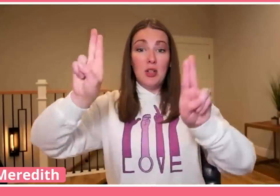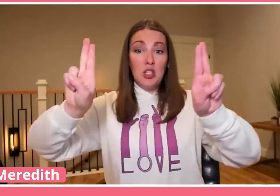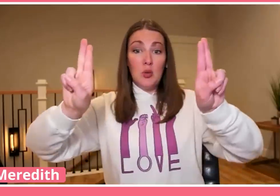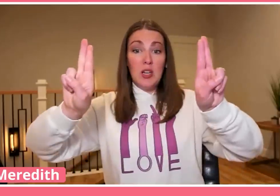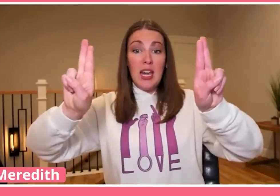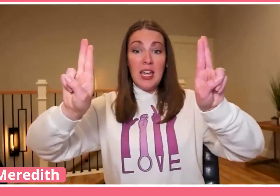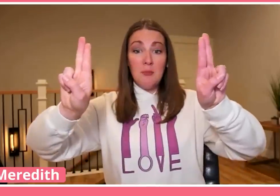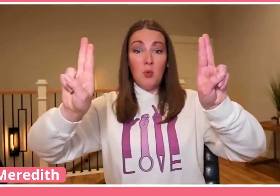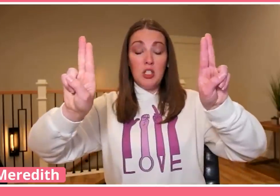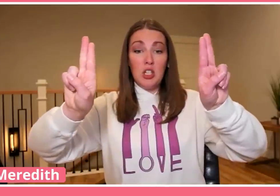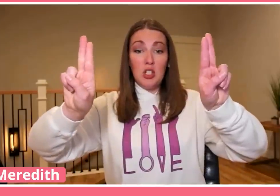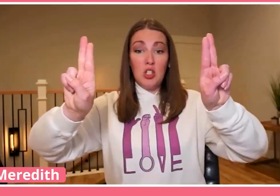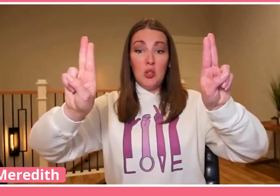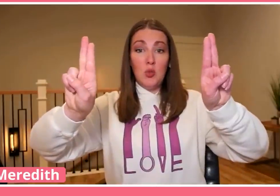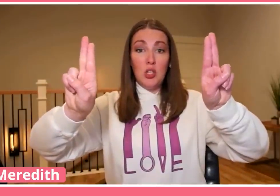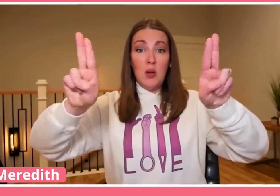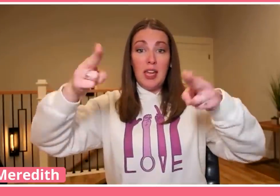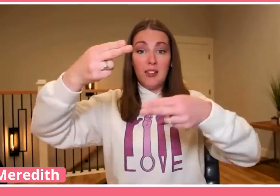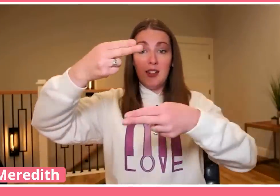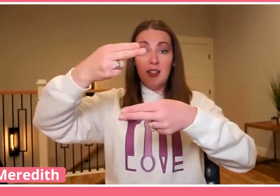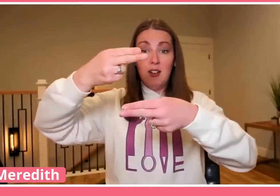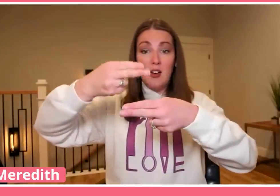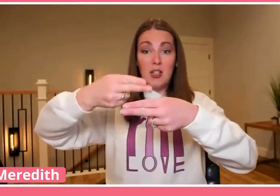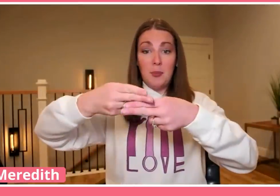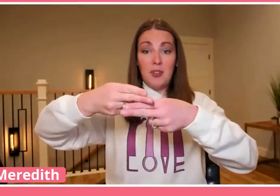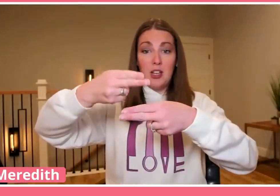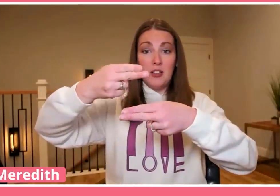can do name, which is two U hands on top of each other.